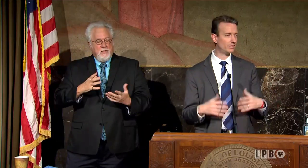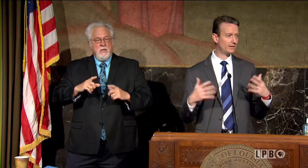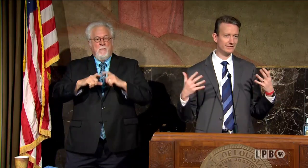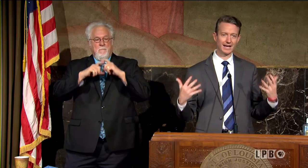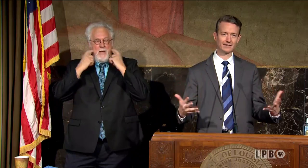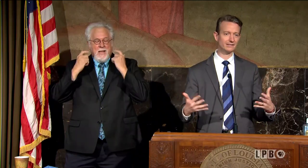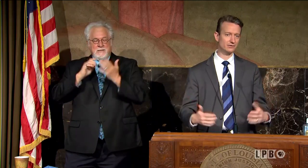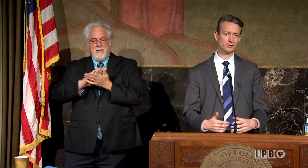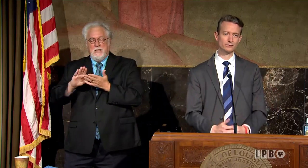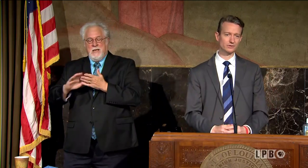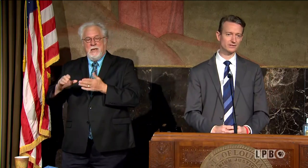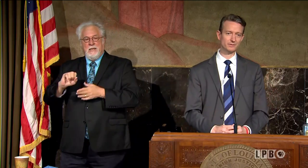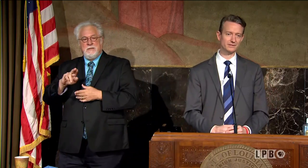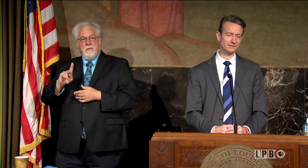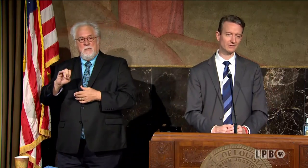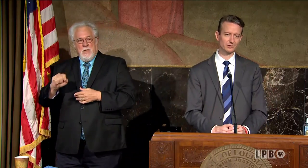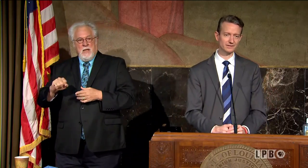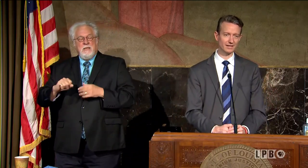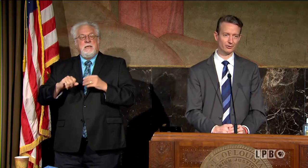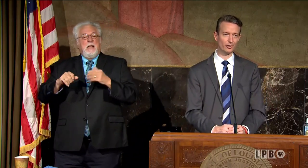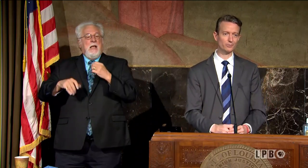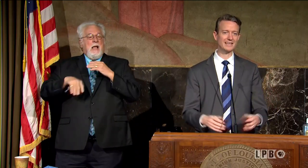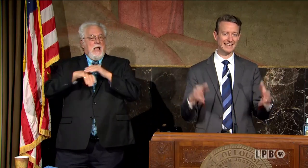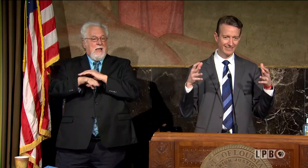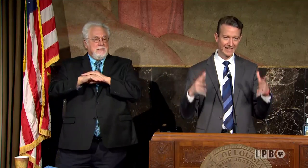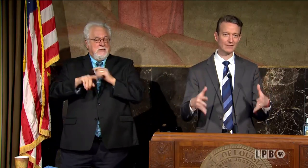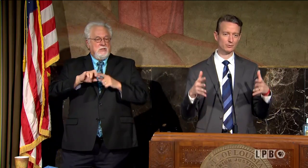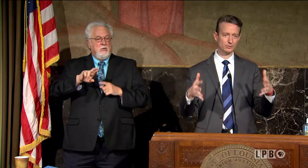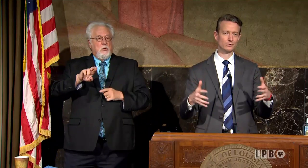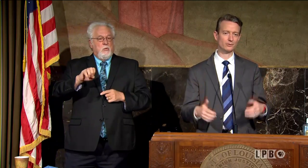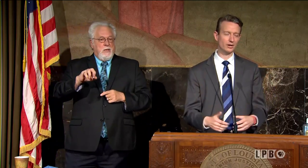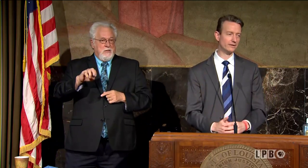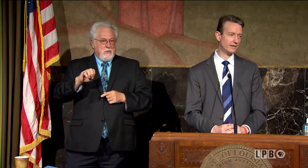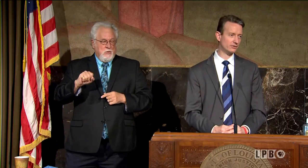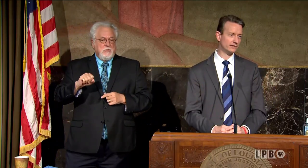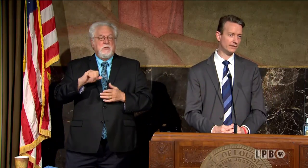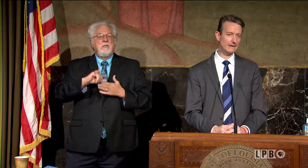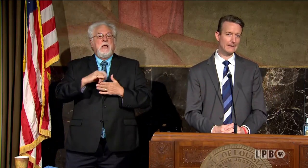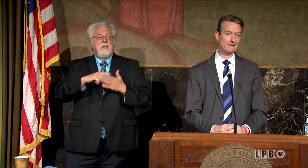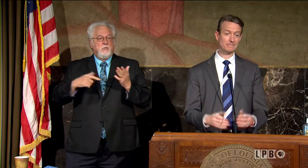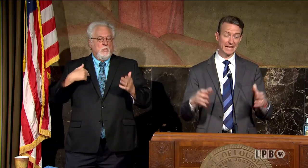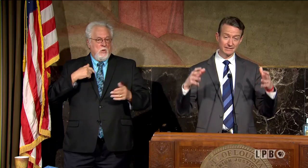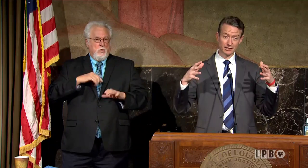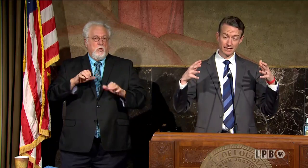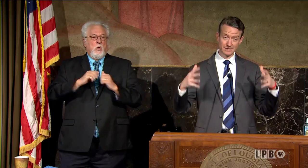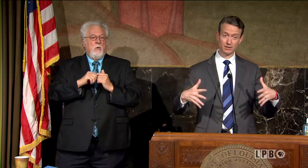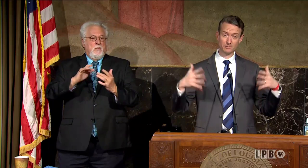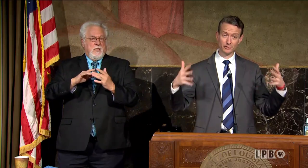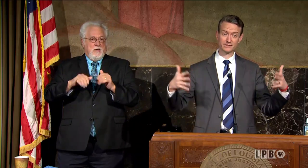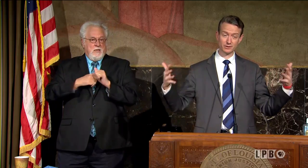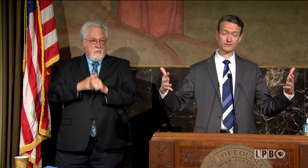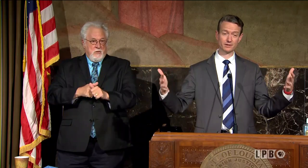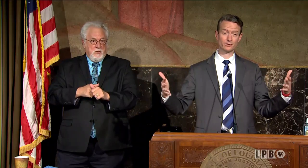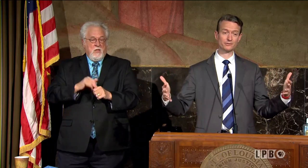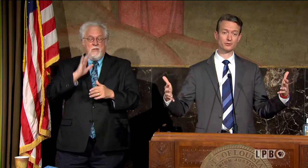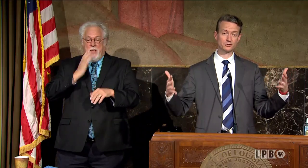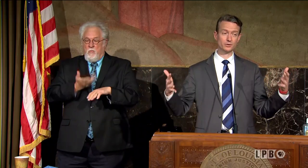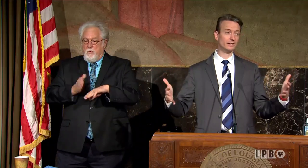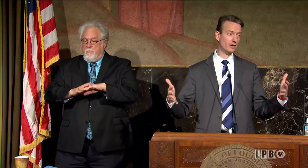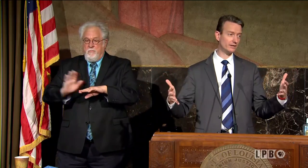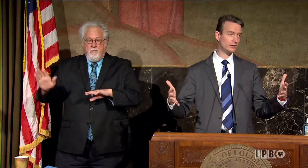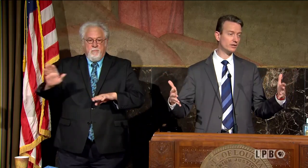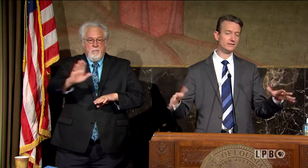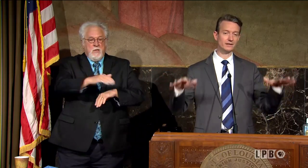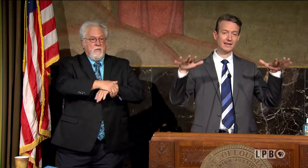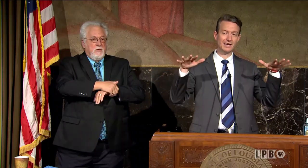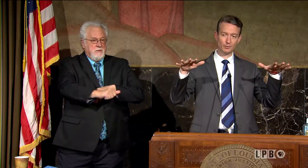cleaning supplies, access to resources to be successfully staying in their homes. That's what we're doing through contact tracing. That's going to continue to build the skill set of those folks doing